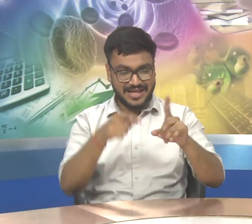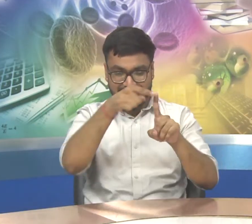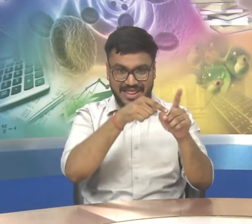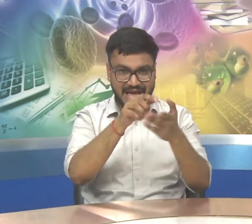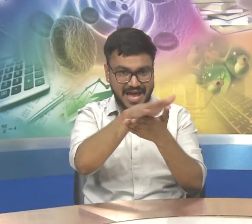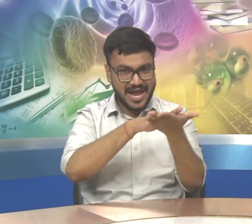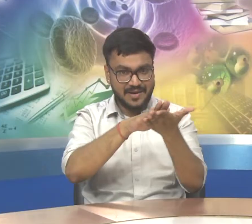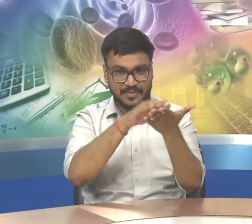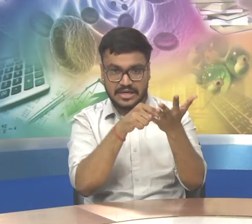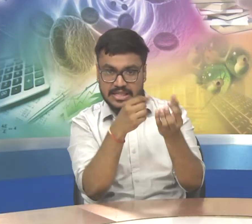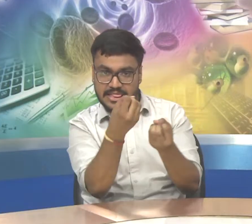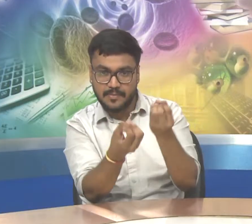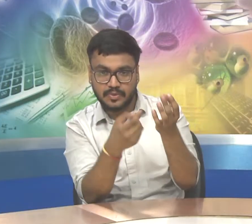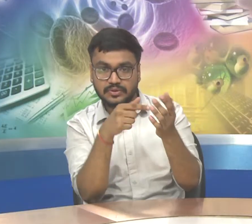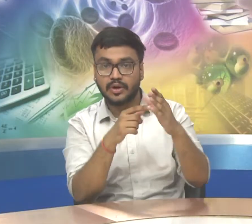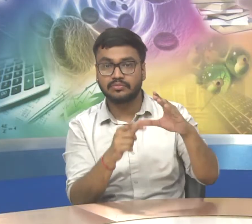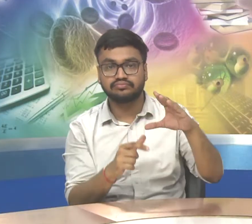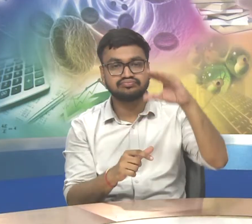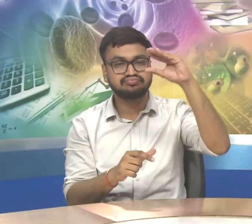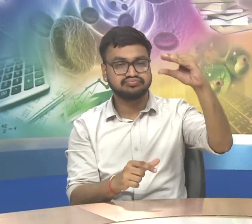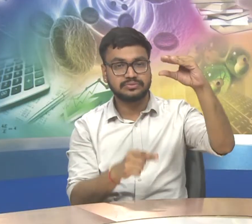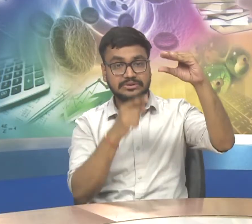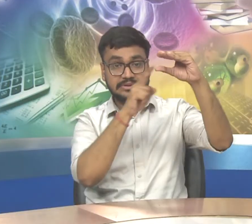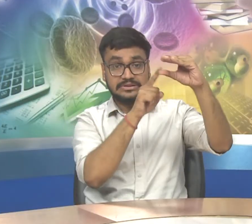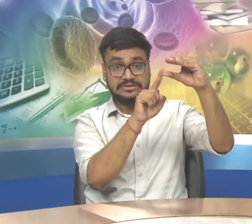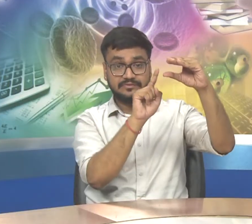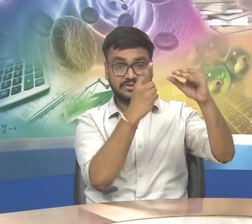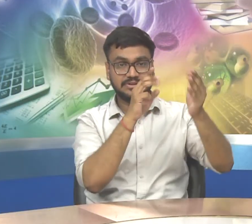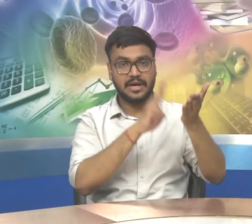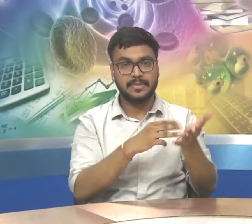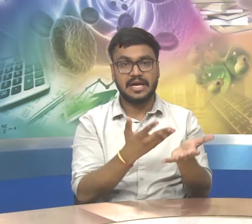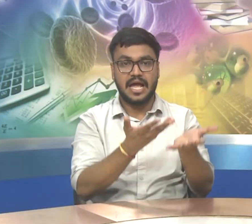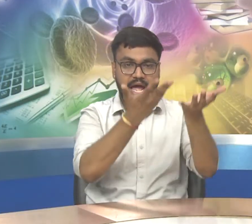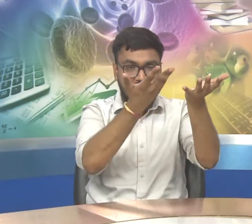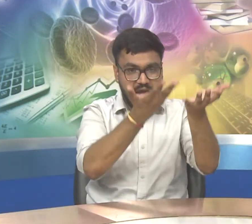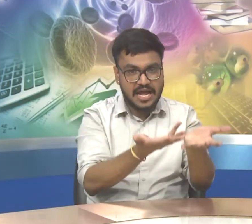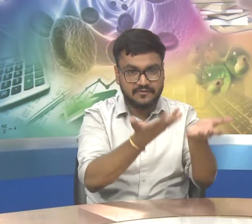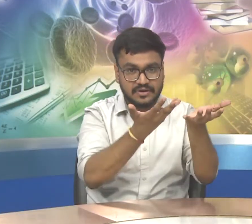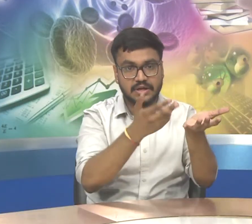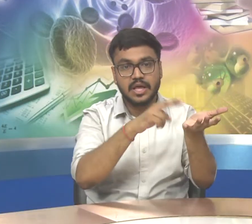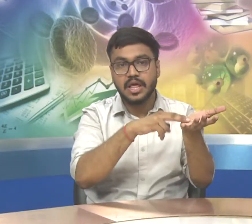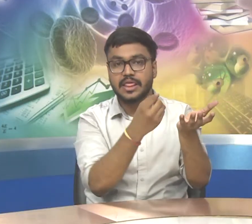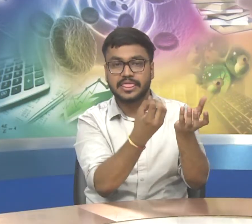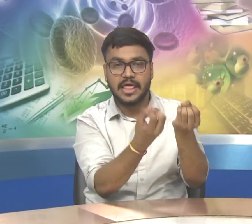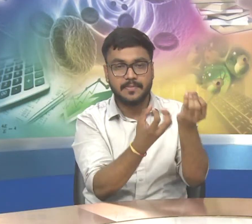The atomic number is written at the bottom left on an element symbol,